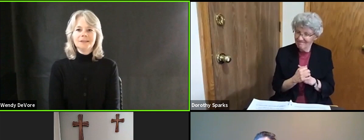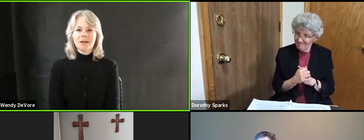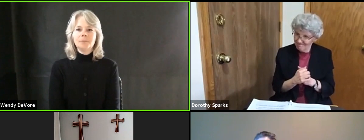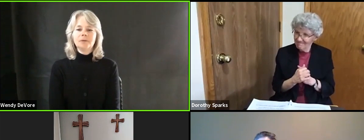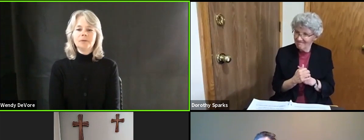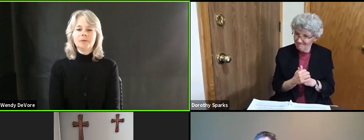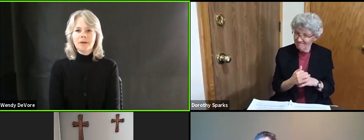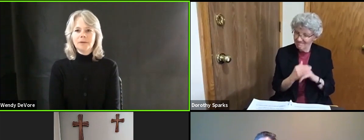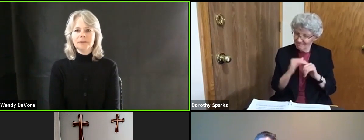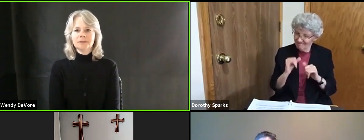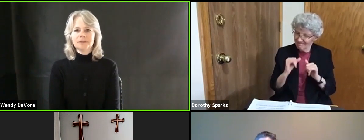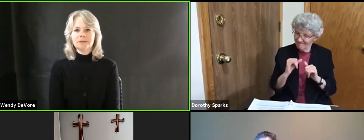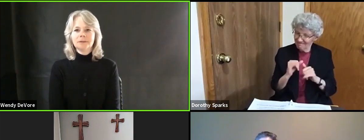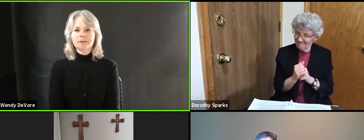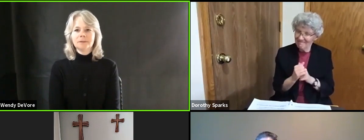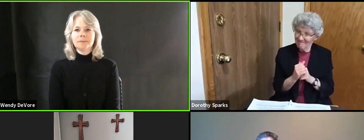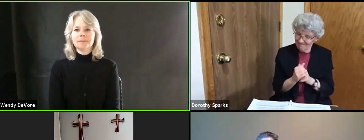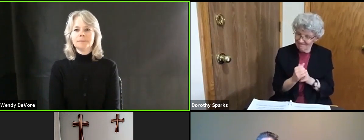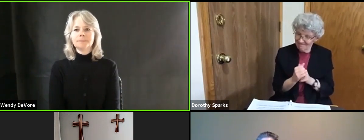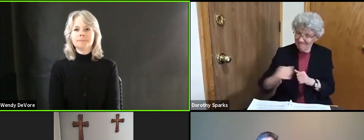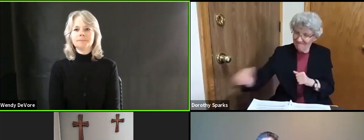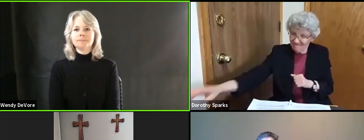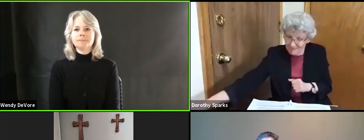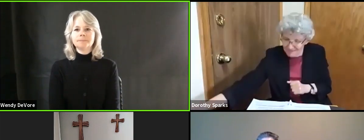powerful example for others.